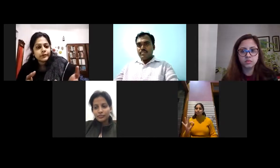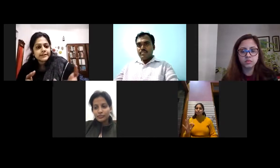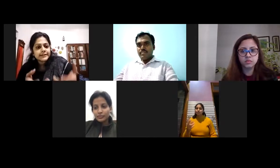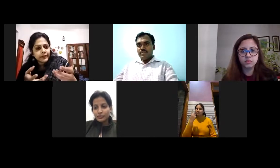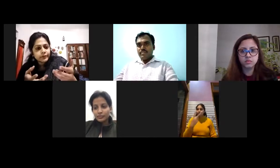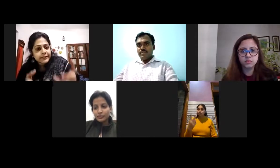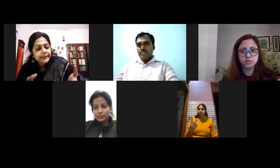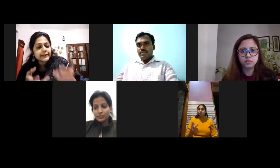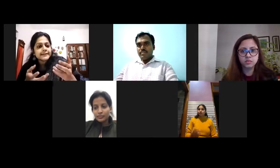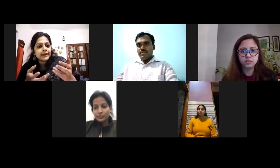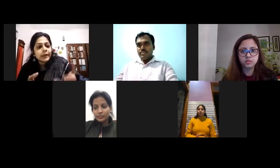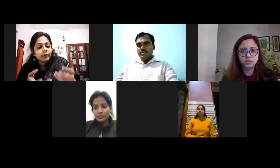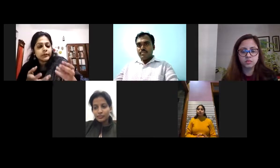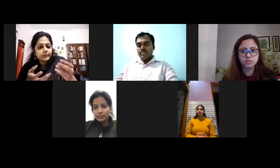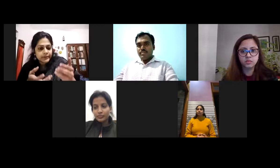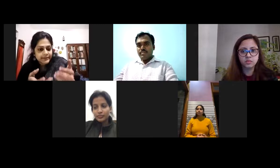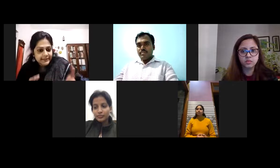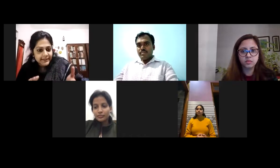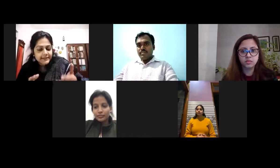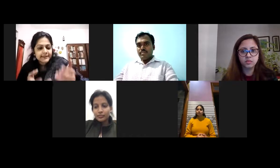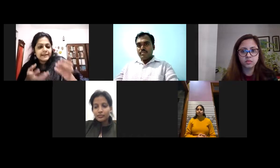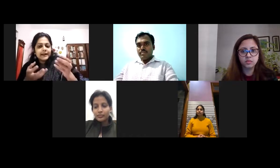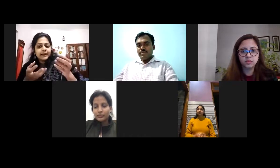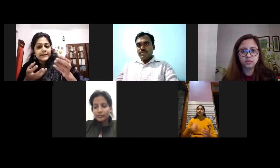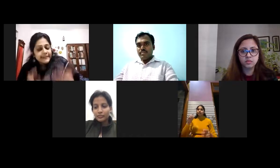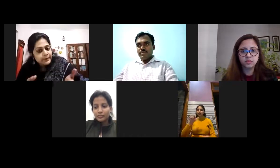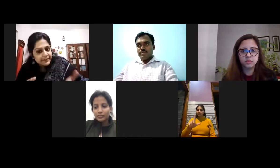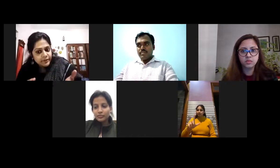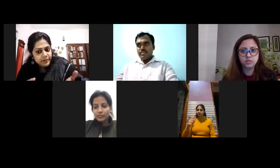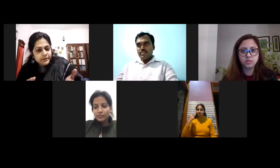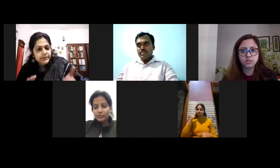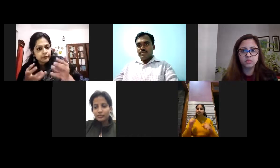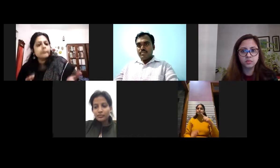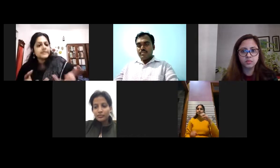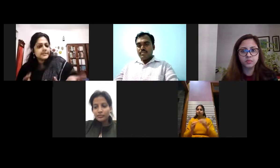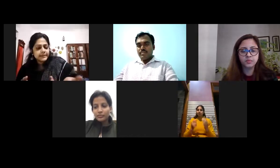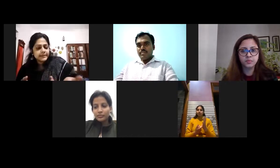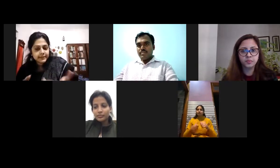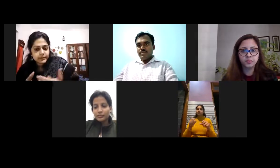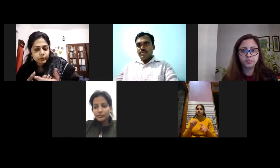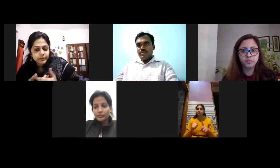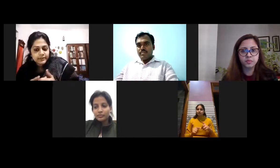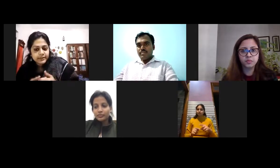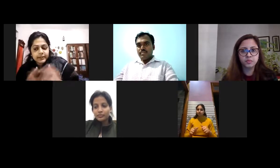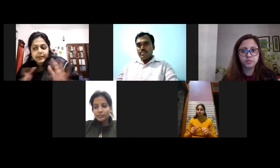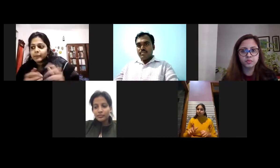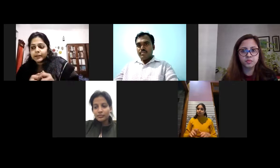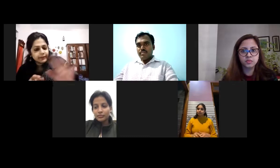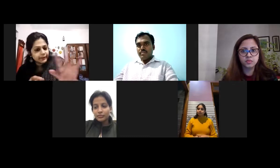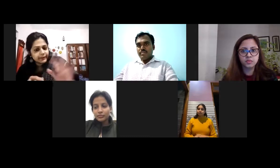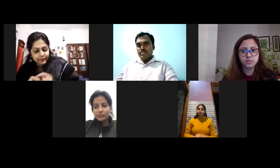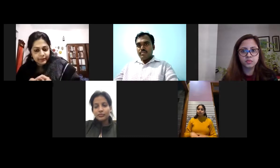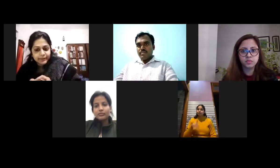for instance, the kind of critique that is coming of the liberal state, disabled subjectivity from disability studies scholars.